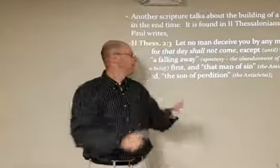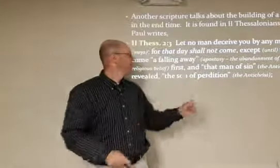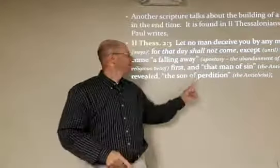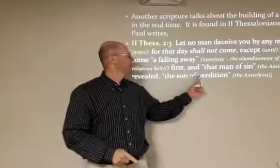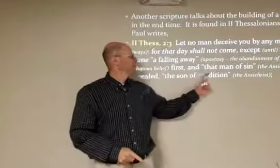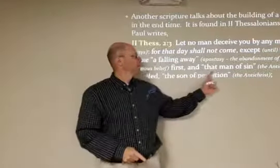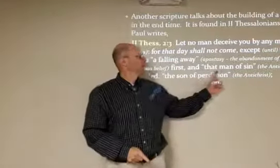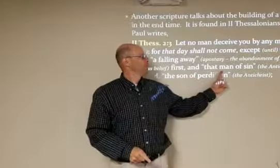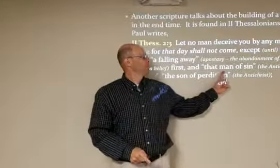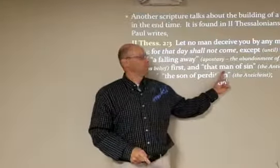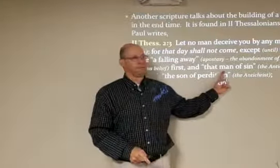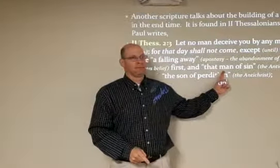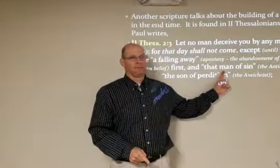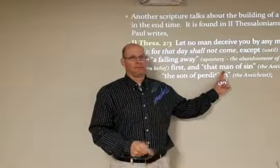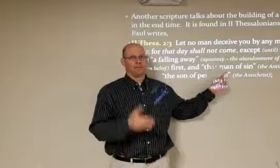And that day of his appearing,